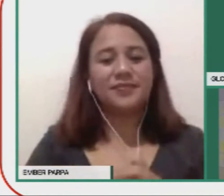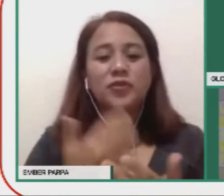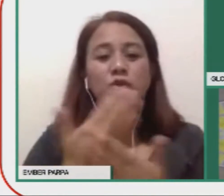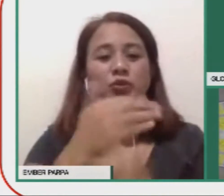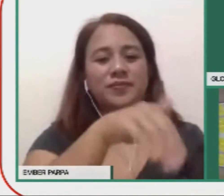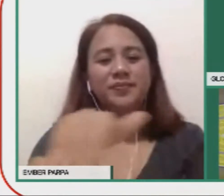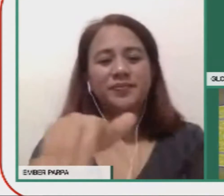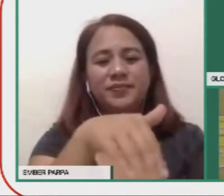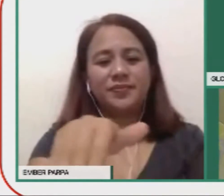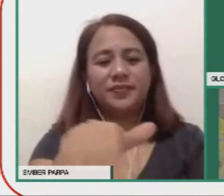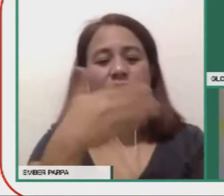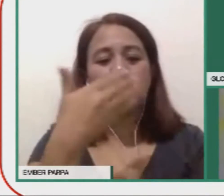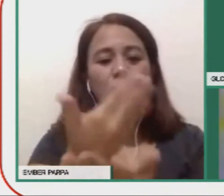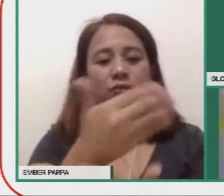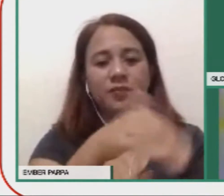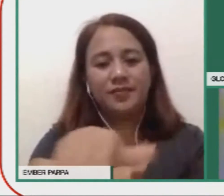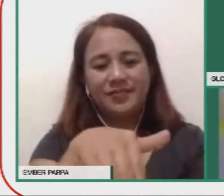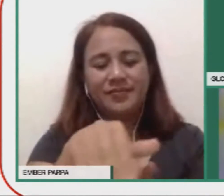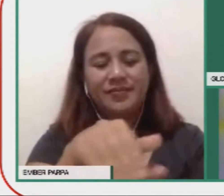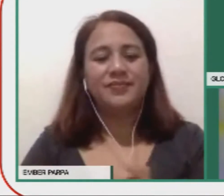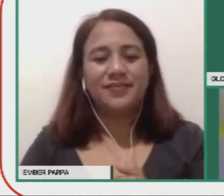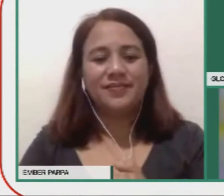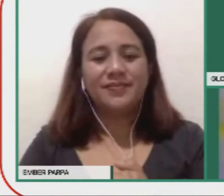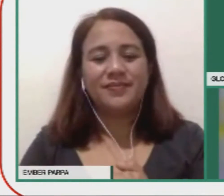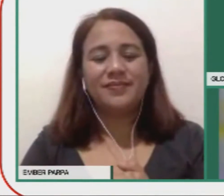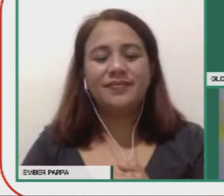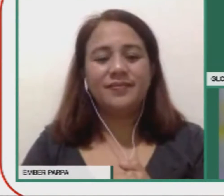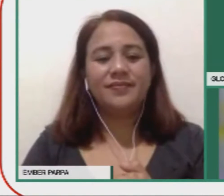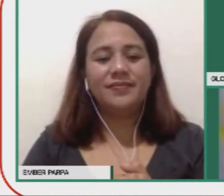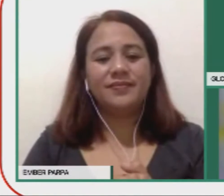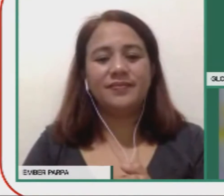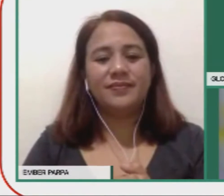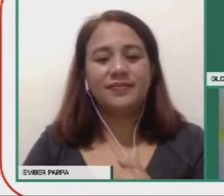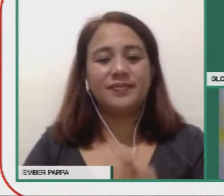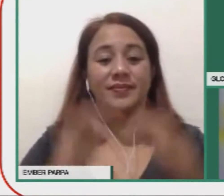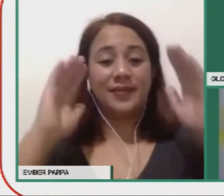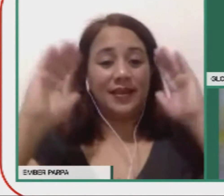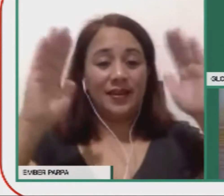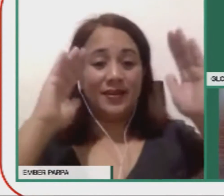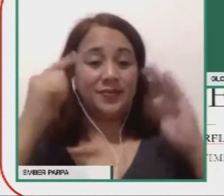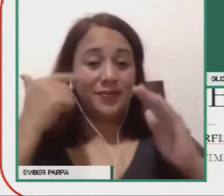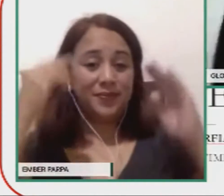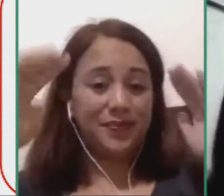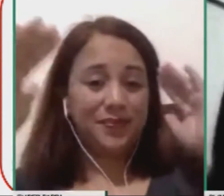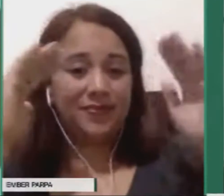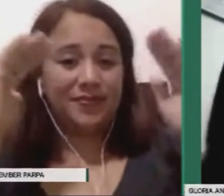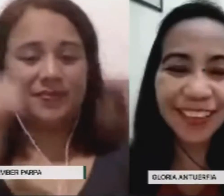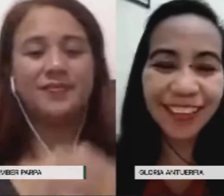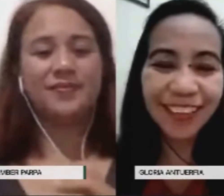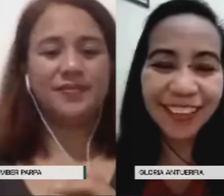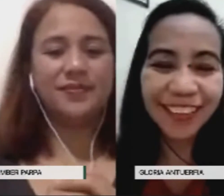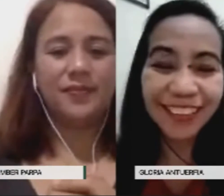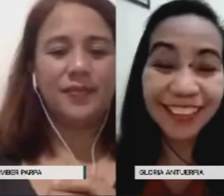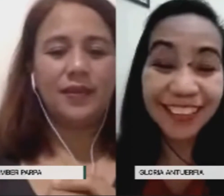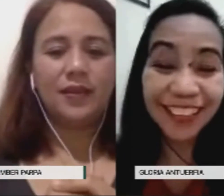Good evening. Yeah. Good evening, viewers. Hi! Yes. Okay.